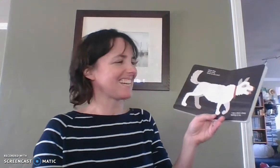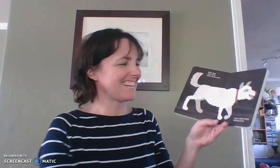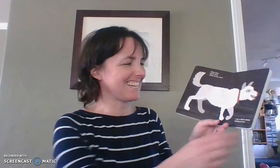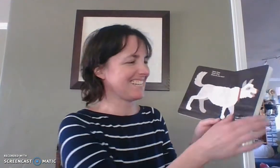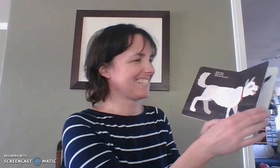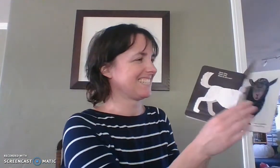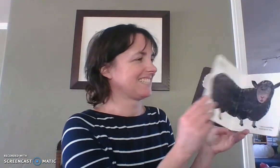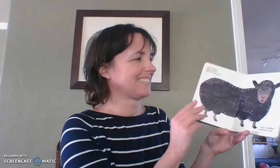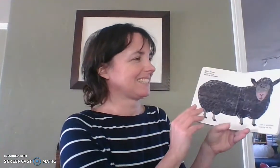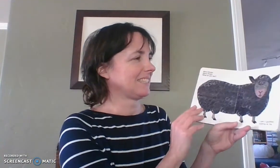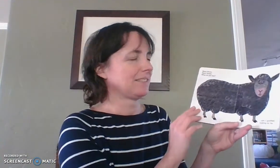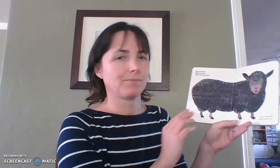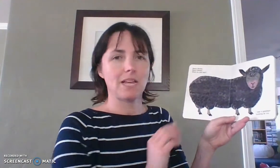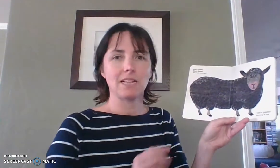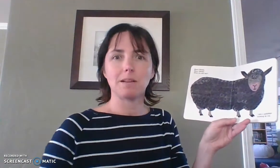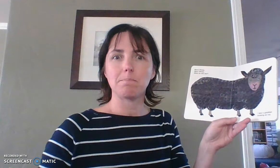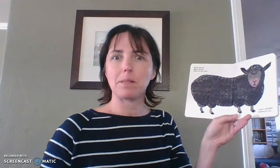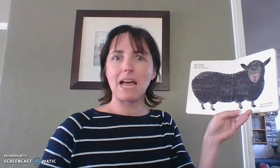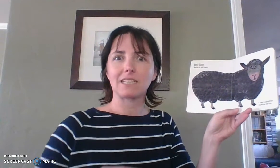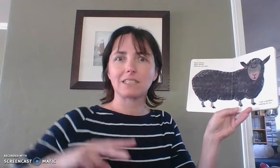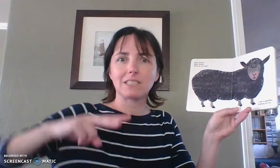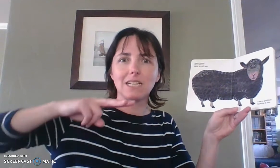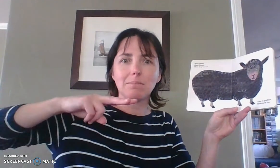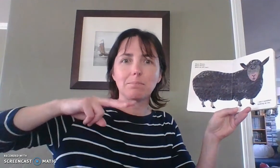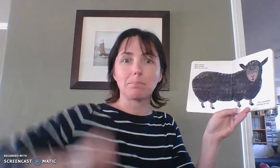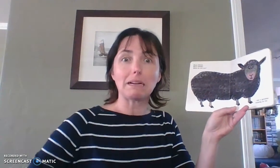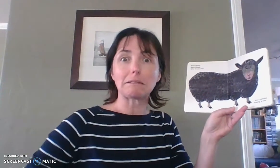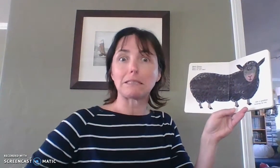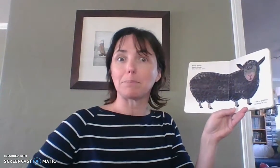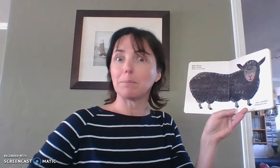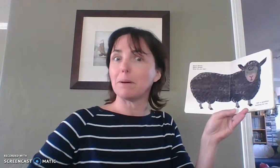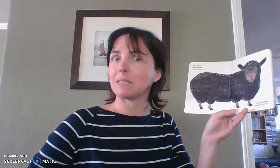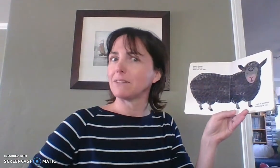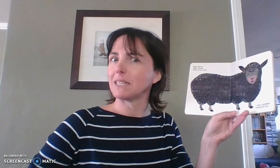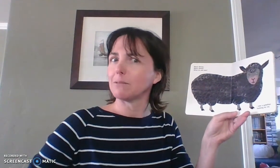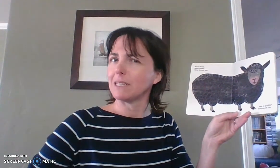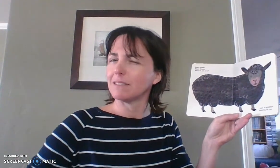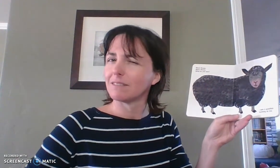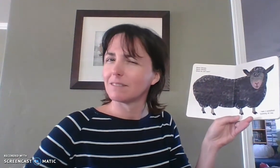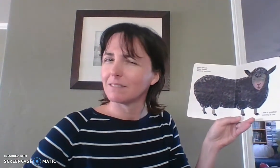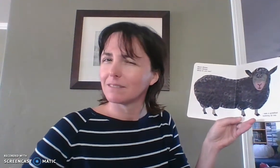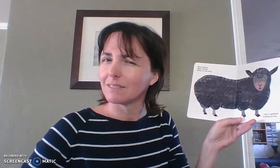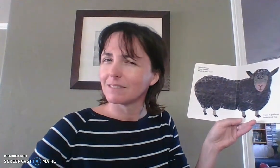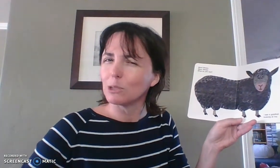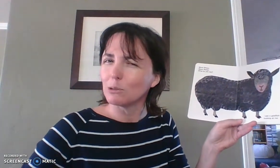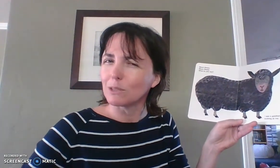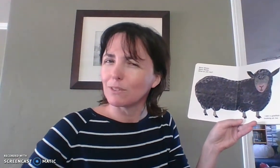it. And the black sheep. Oh, I'm giving it away. You do it